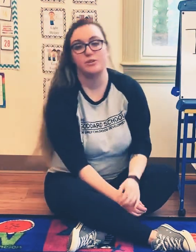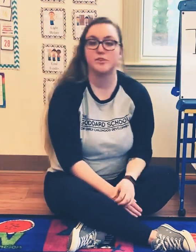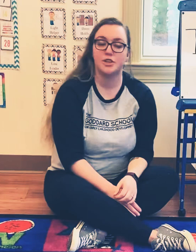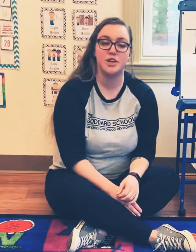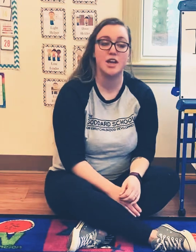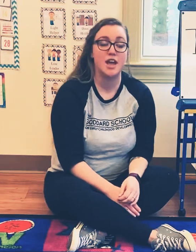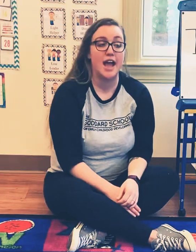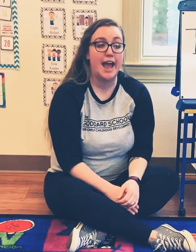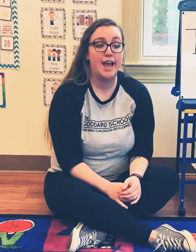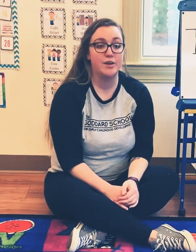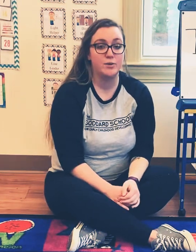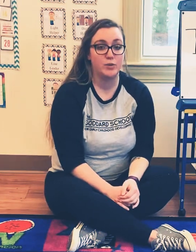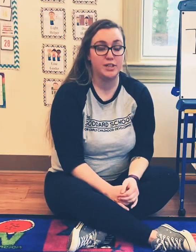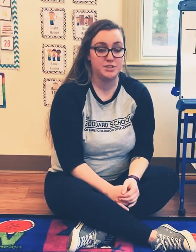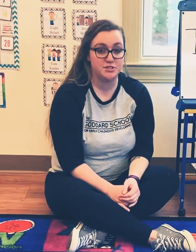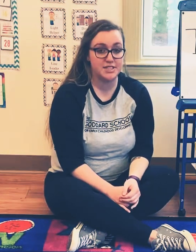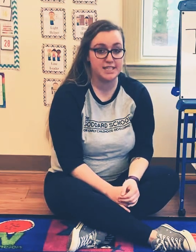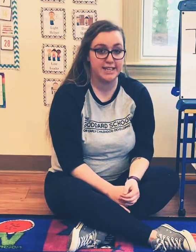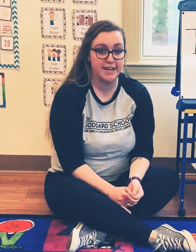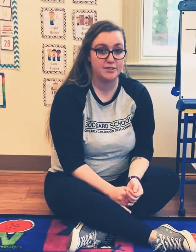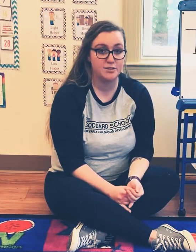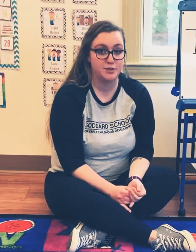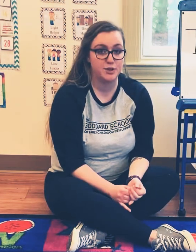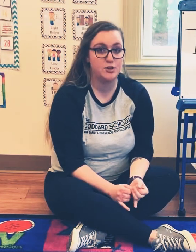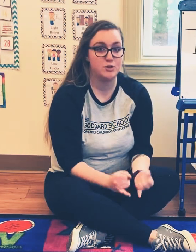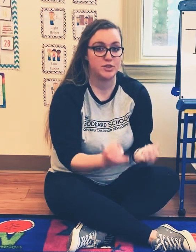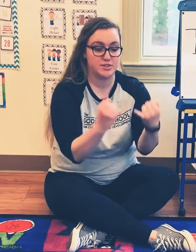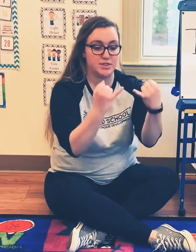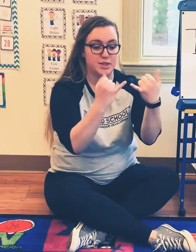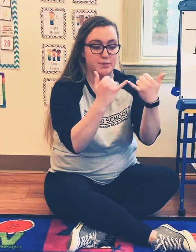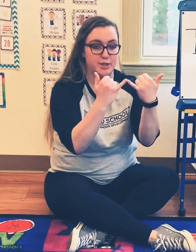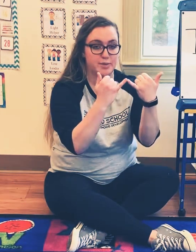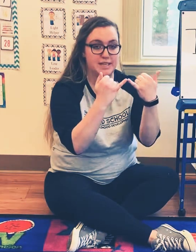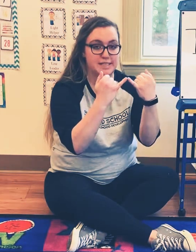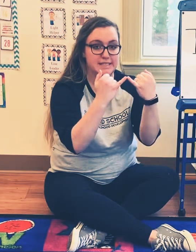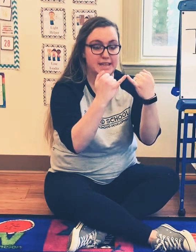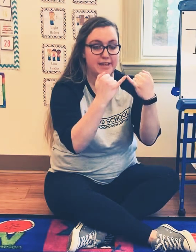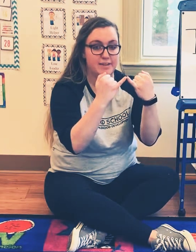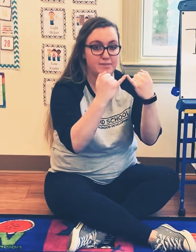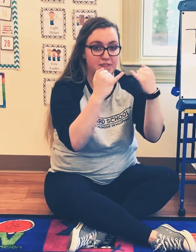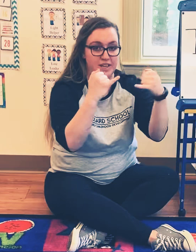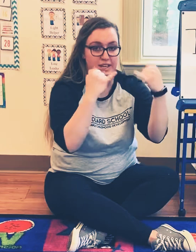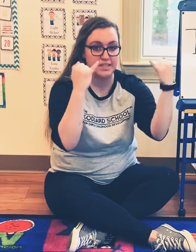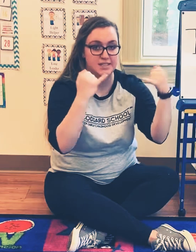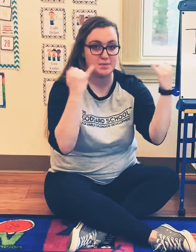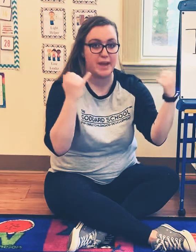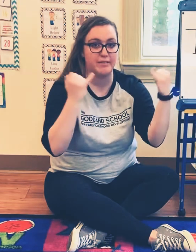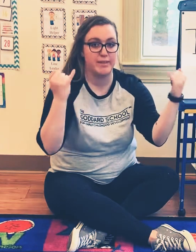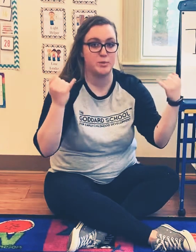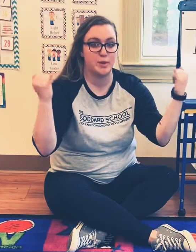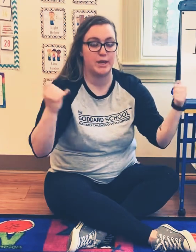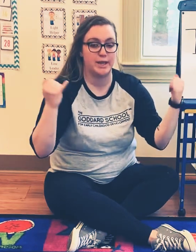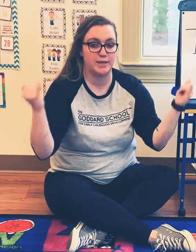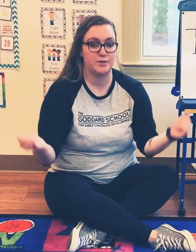for N, we're gonna do the sign language for noodles. So you're gonna bring your pinkies together and then spiral them apart like